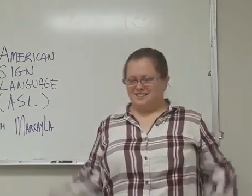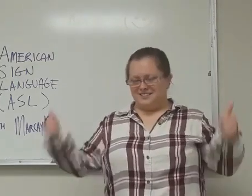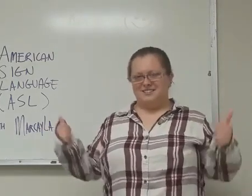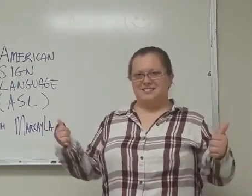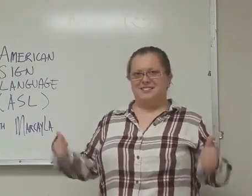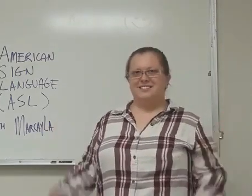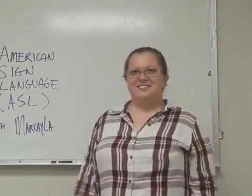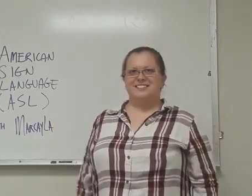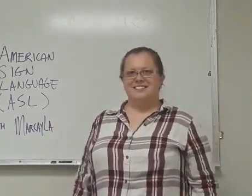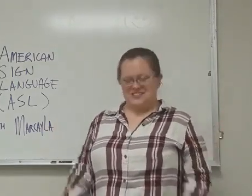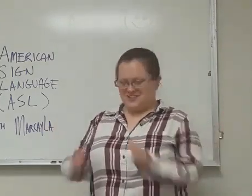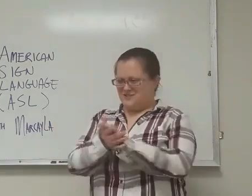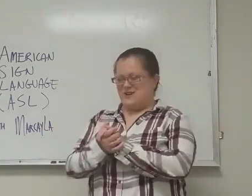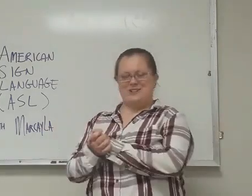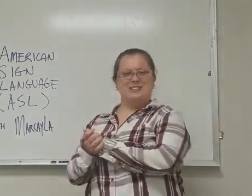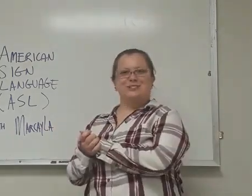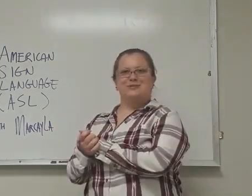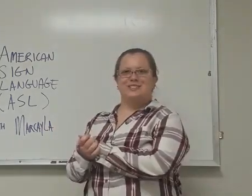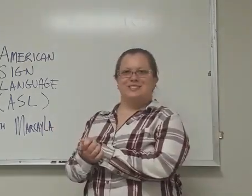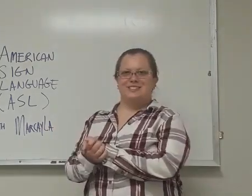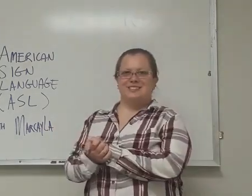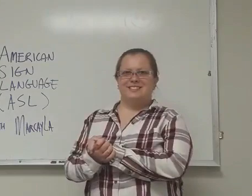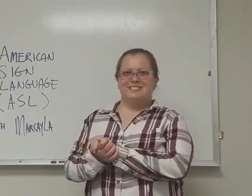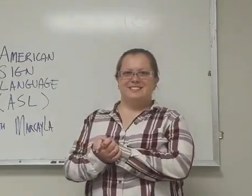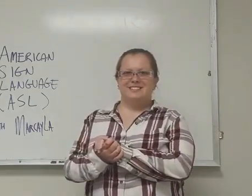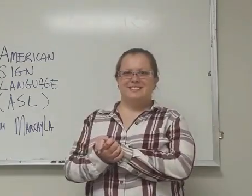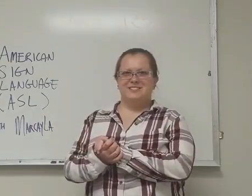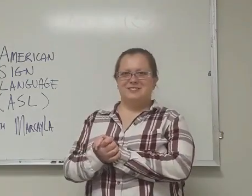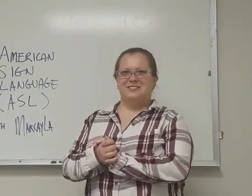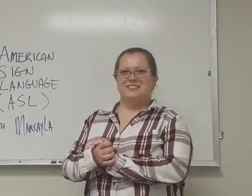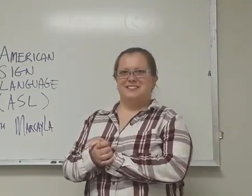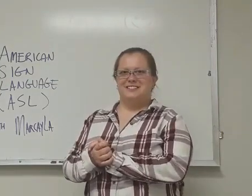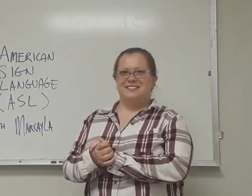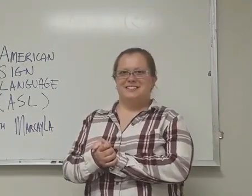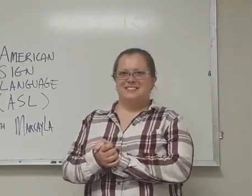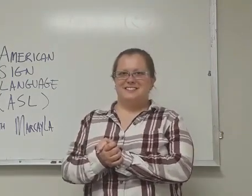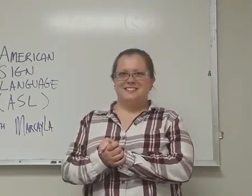But thank you, Marcayla, for teaching us some ASL, and we look forward to next month, and we'll have some new things to go over.